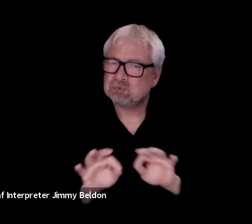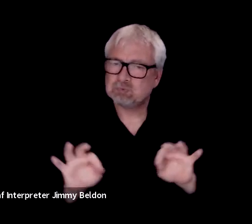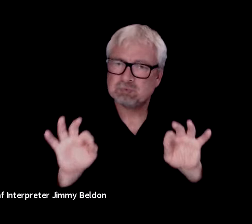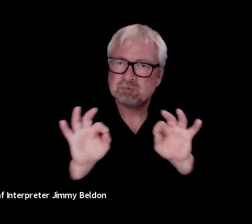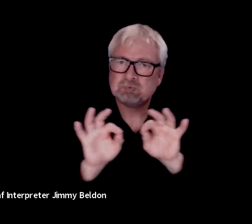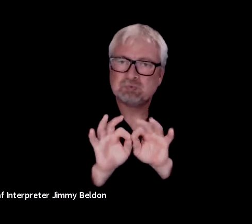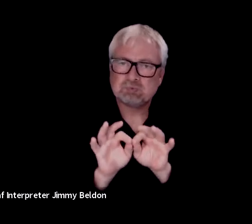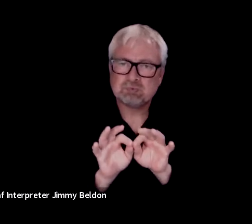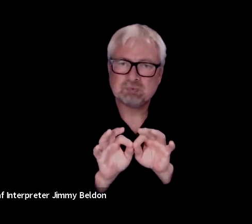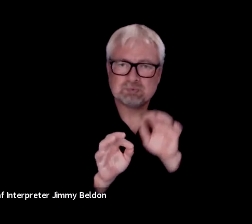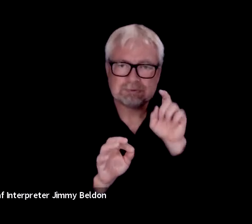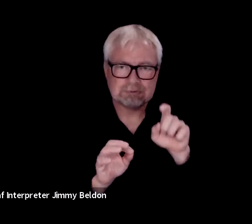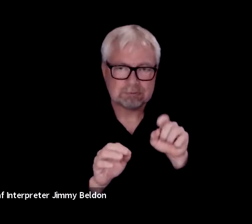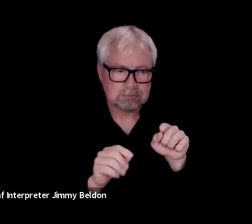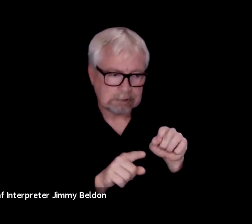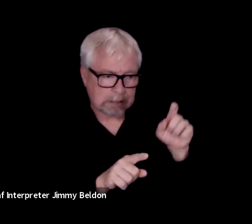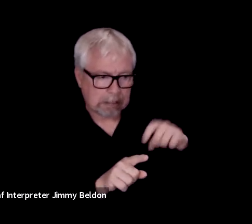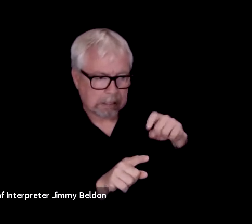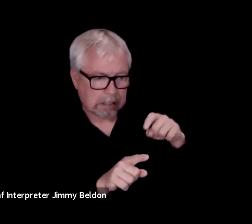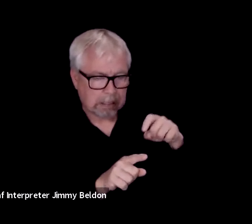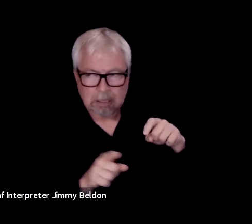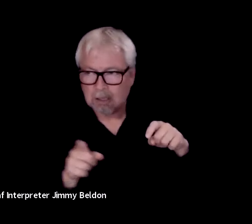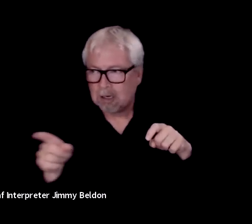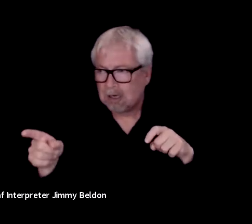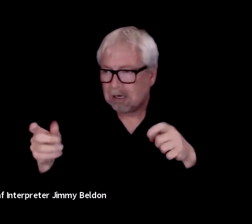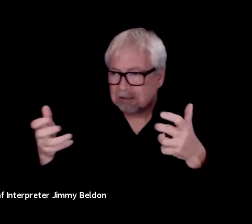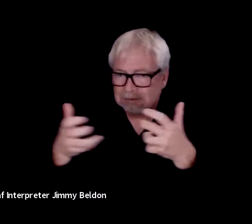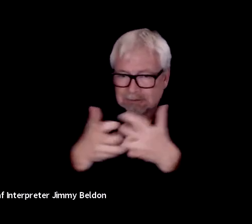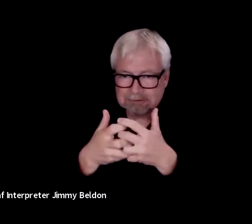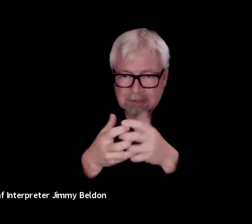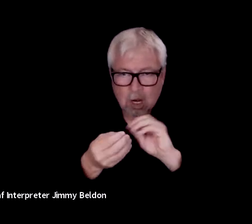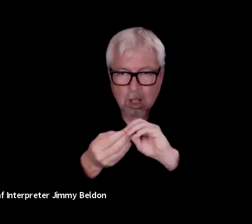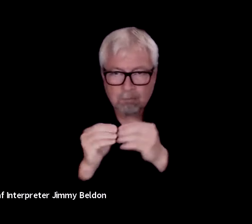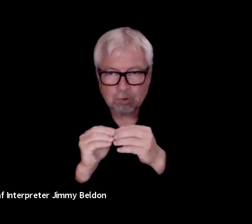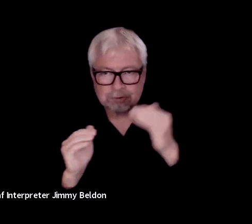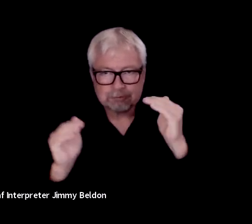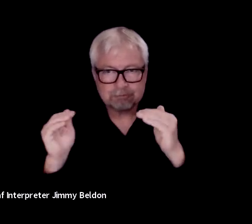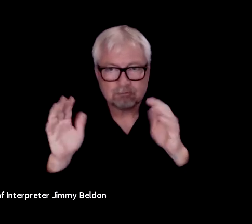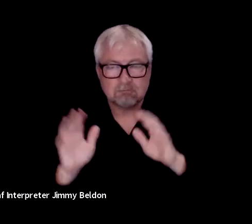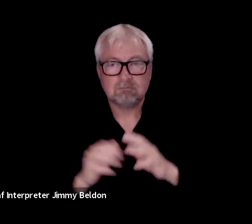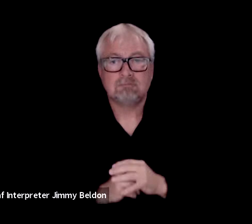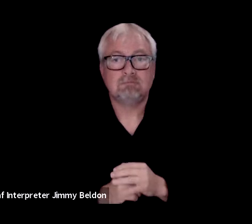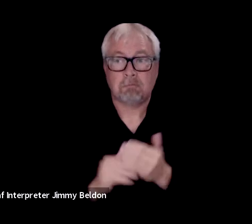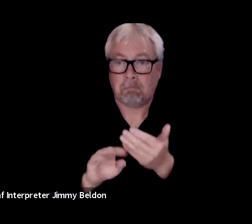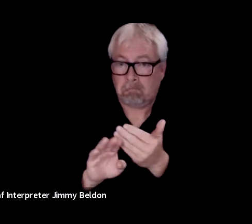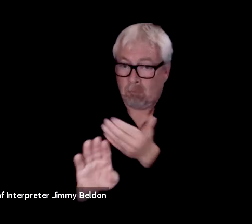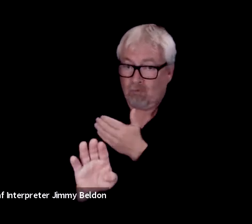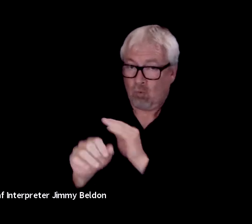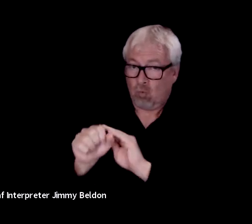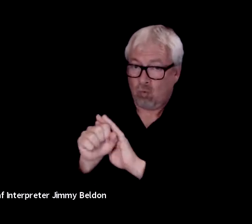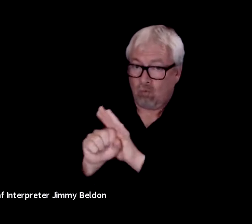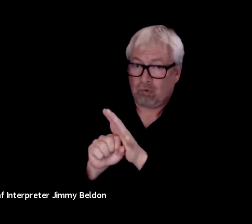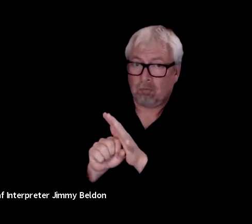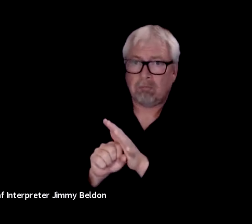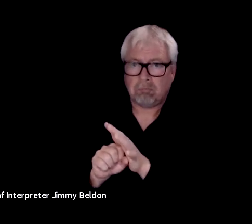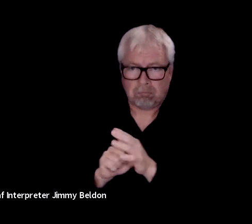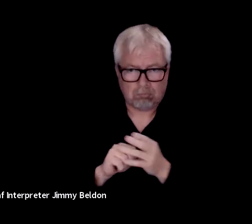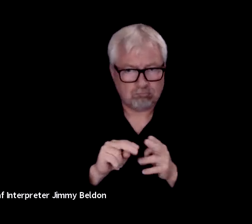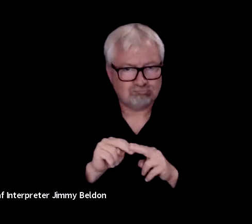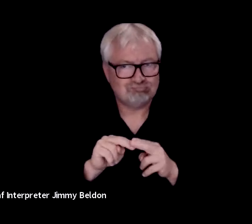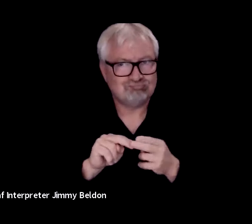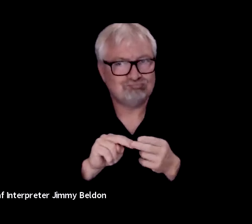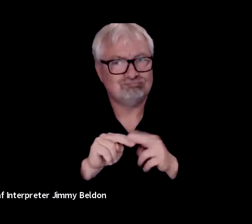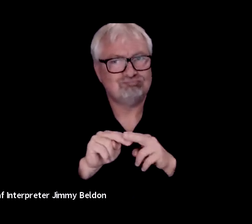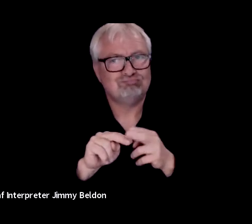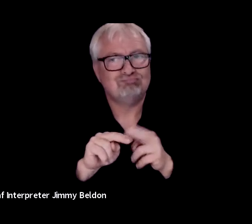hospitalizations. Even before COVID cases started to rise, our hospitals were very full, with patients needing care for other critical